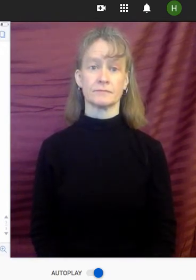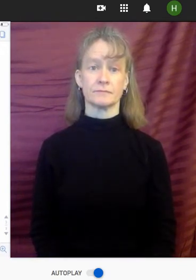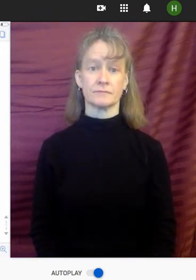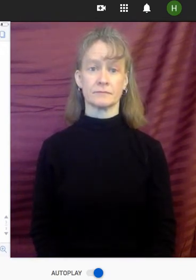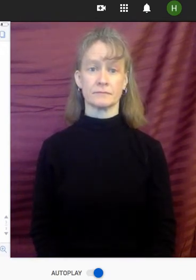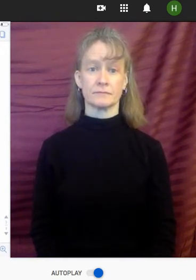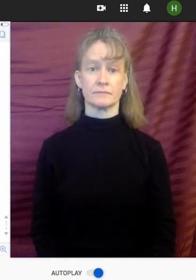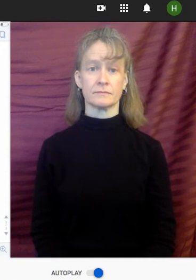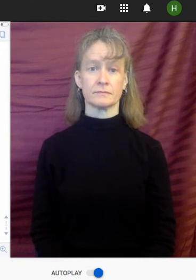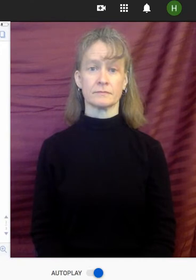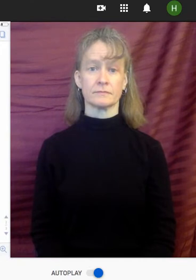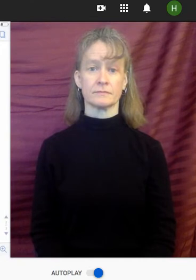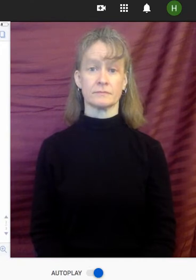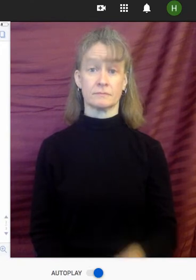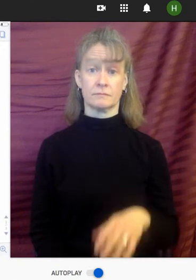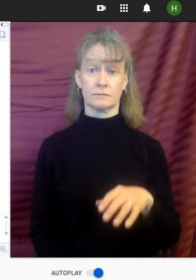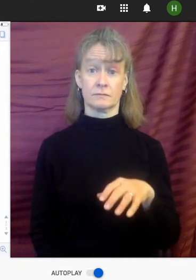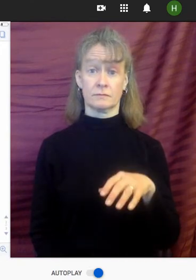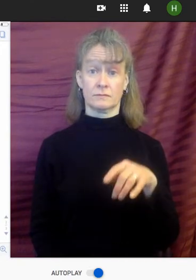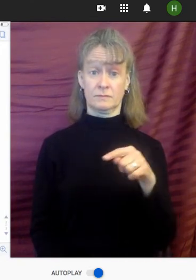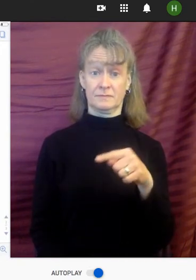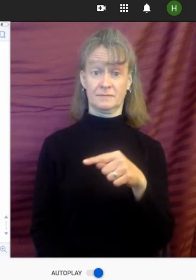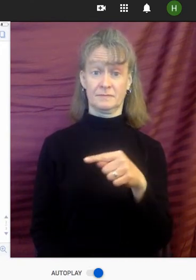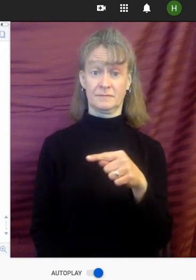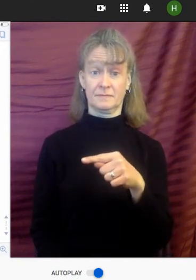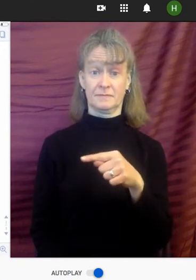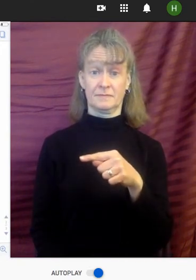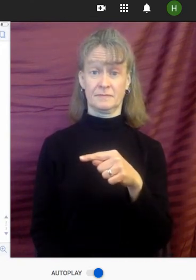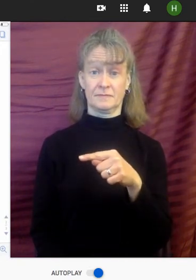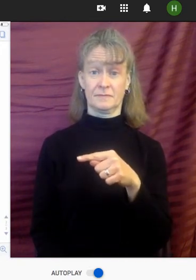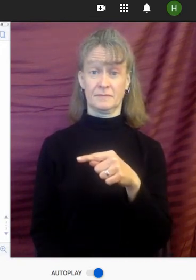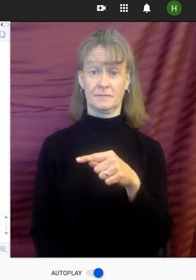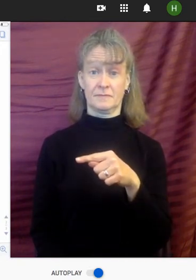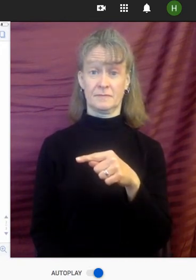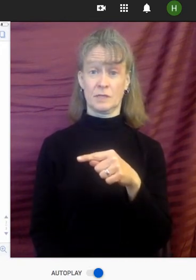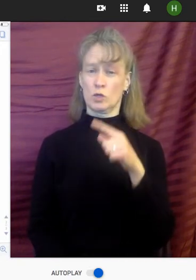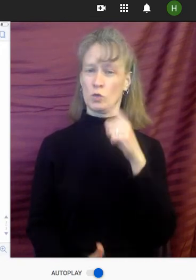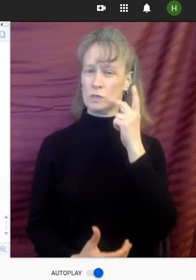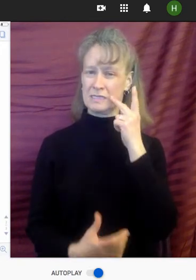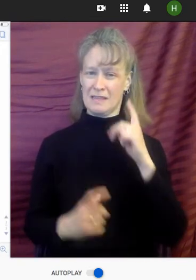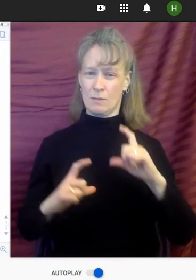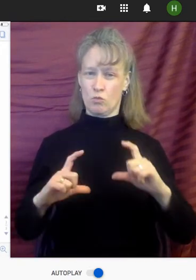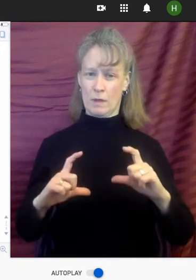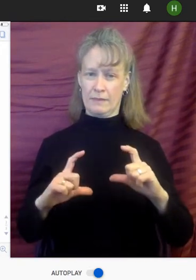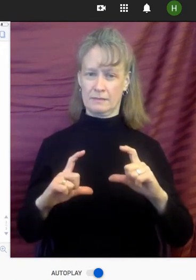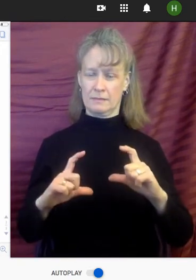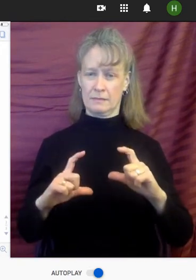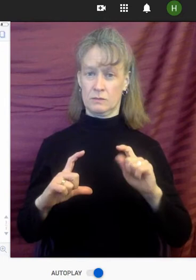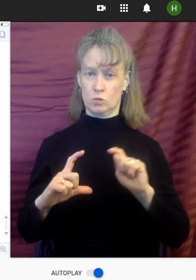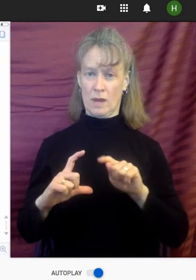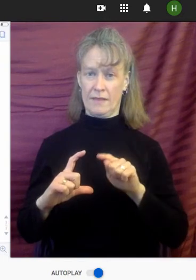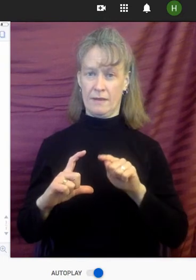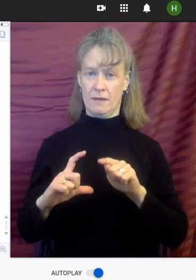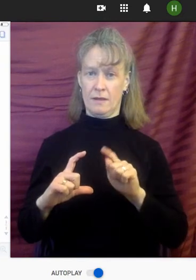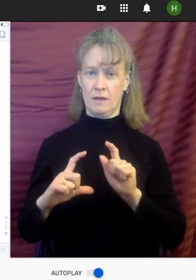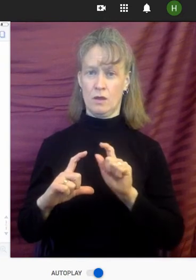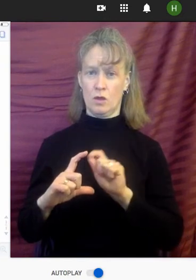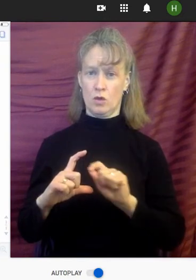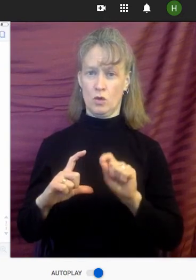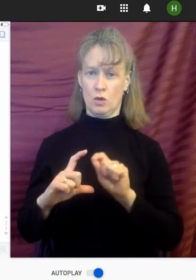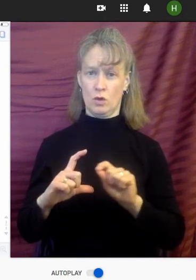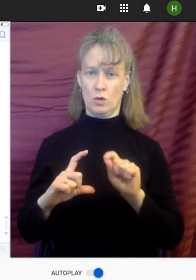And so down here, in the middle of the screen where we have parentheses, I'm going to